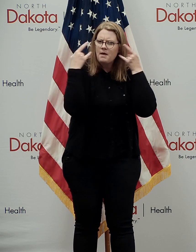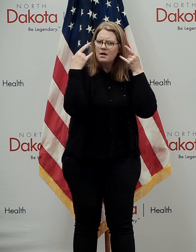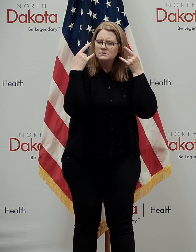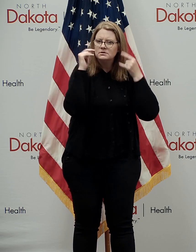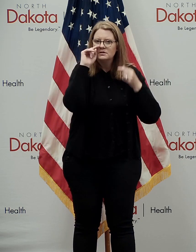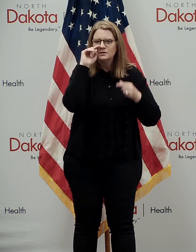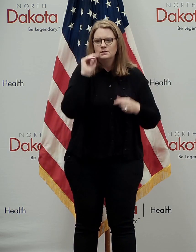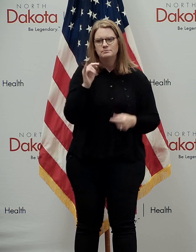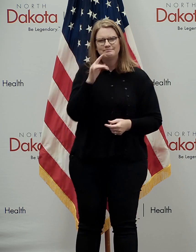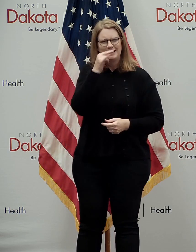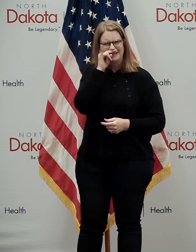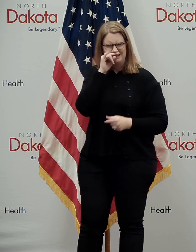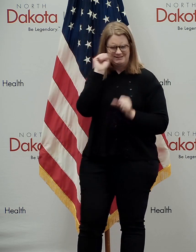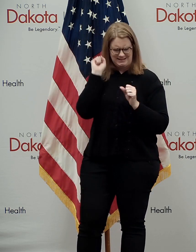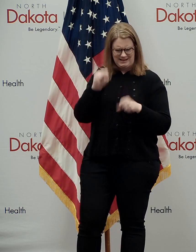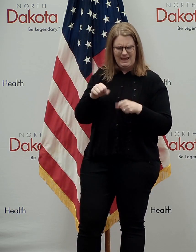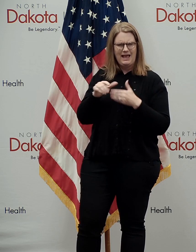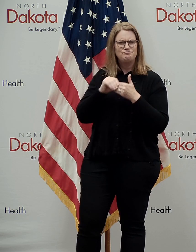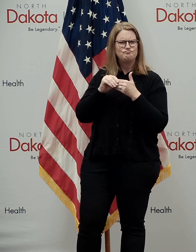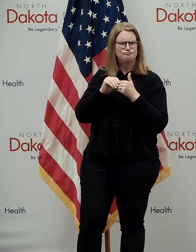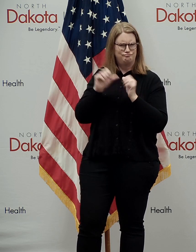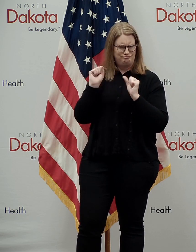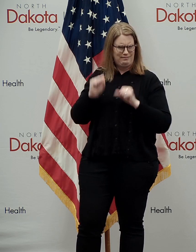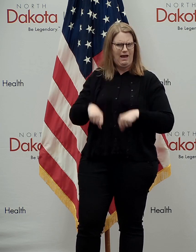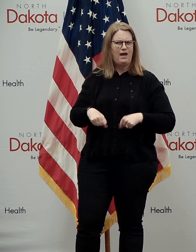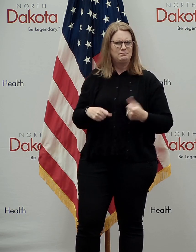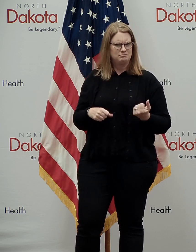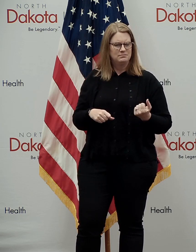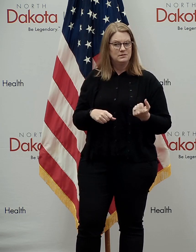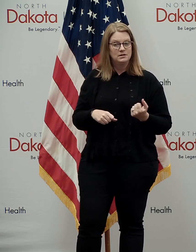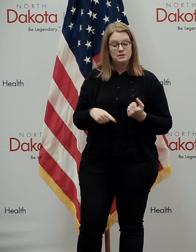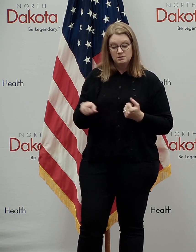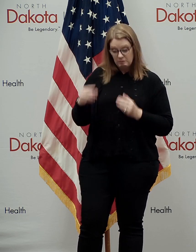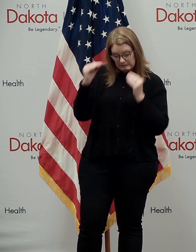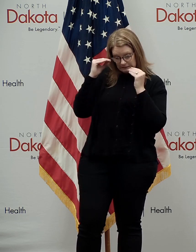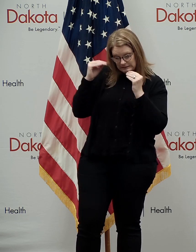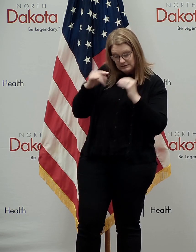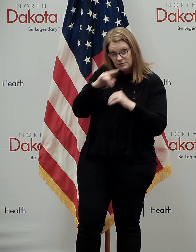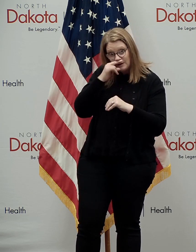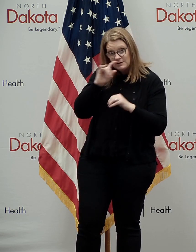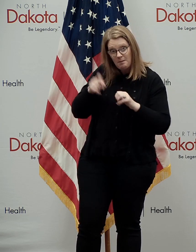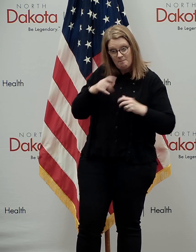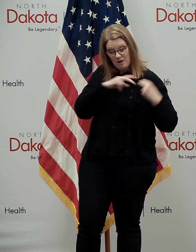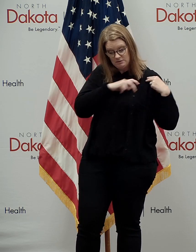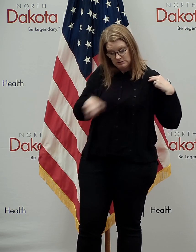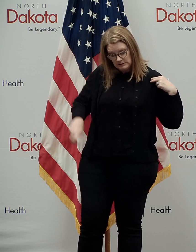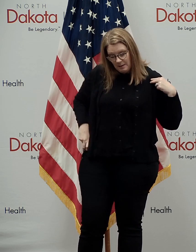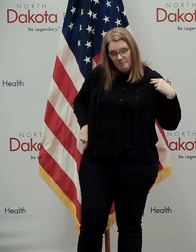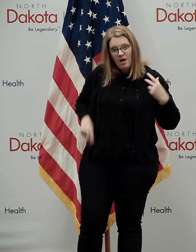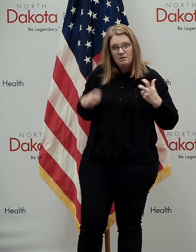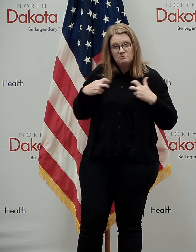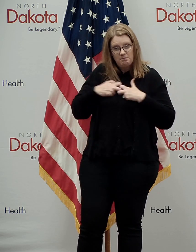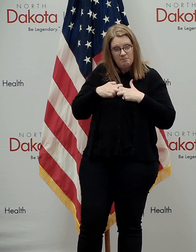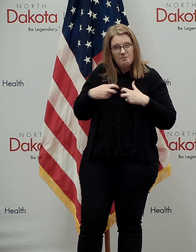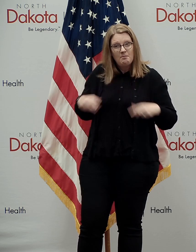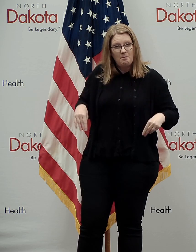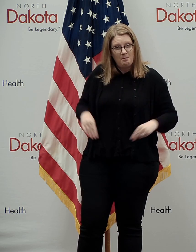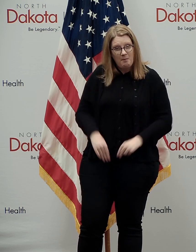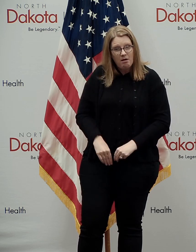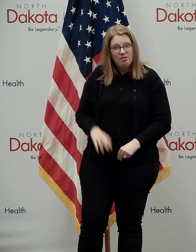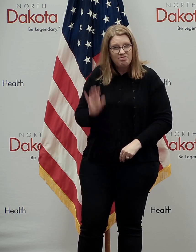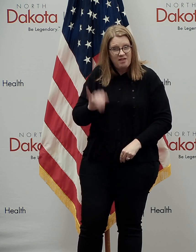Kids are resilient. And just like we teach our children to wear seatbelts, in this particular setting, a mask is really no